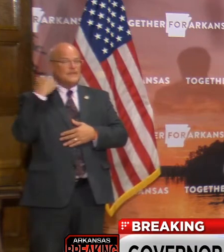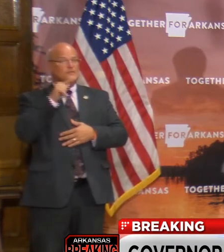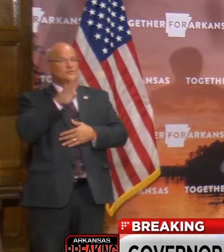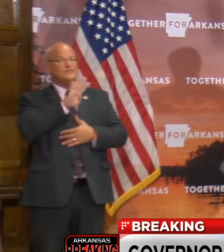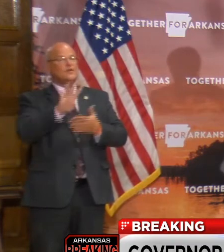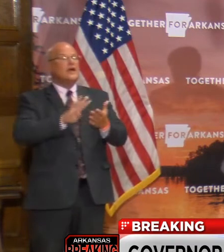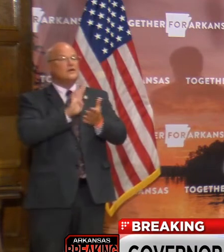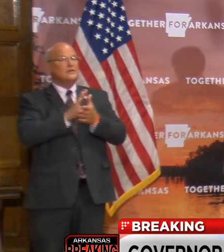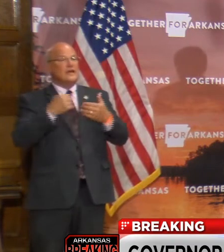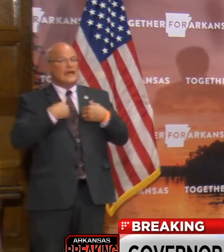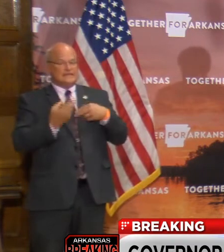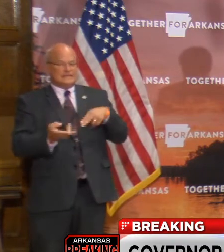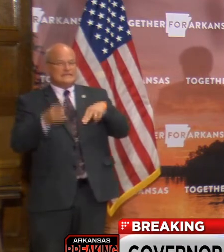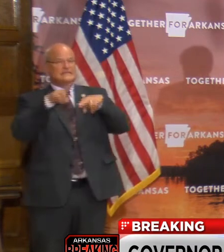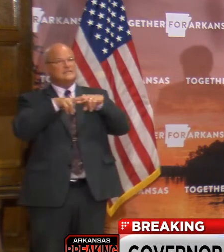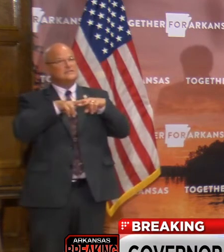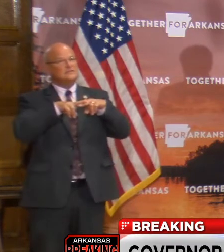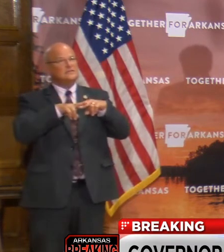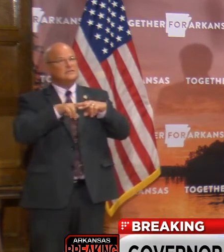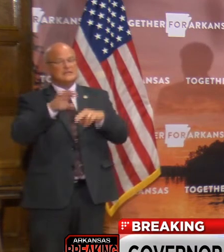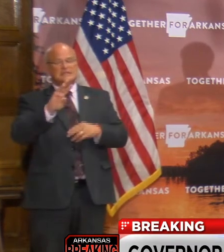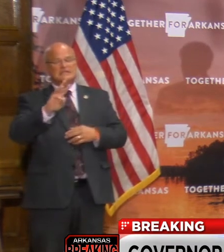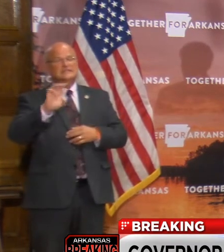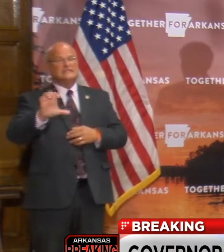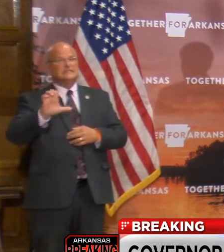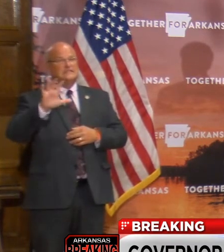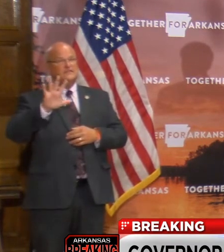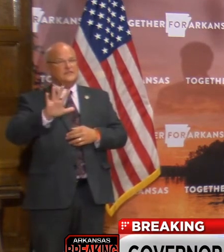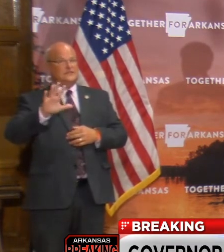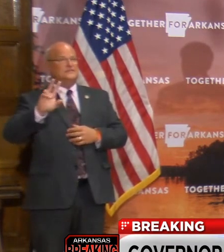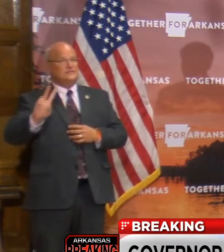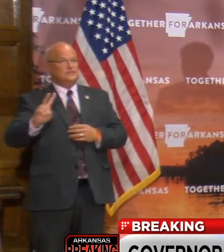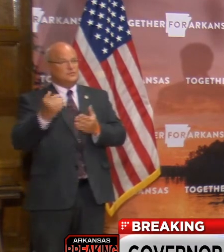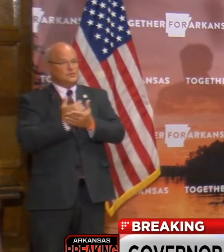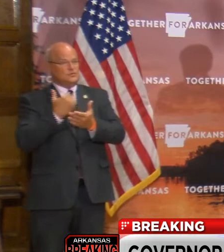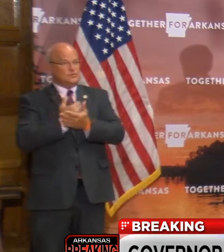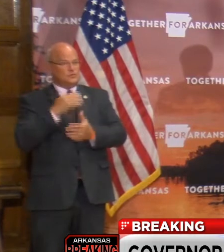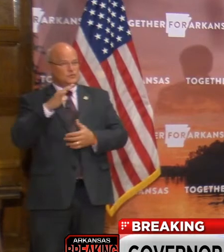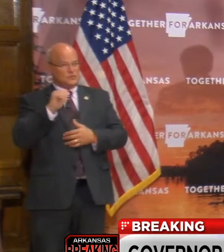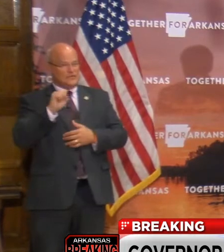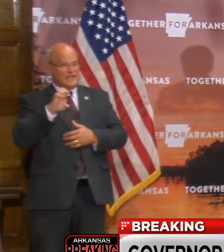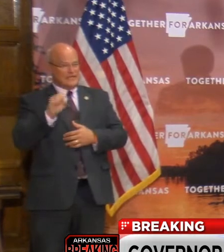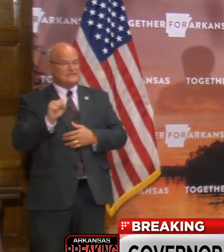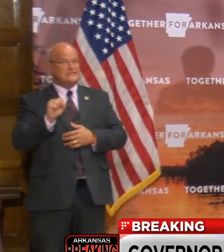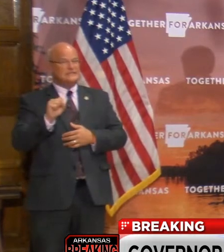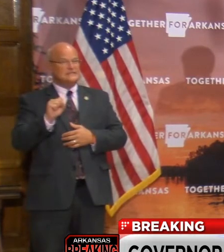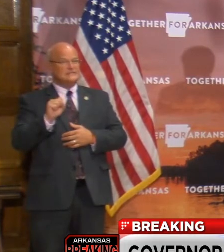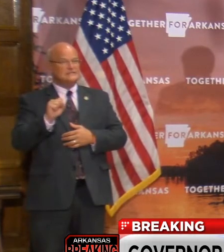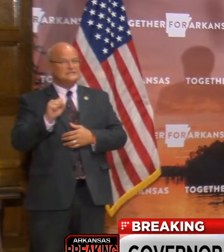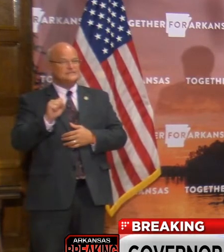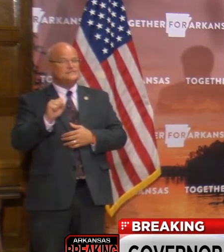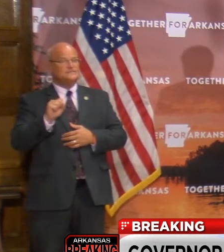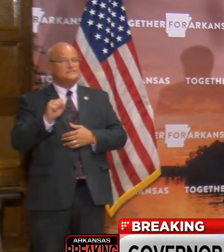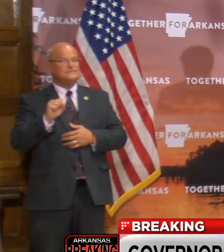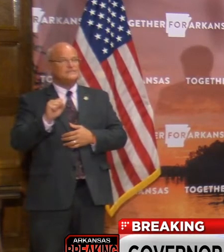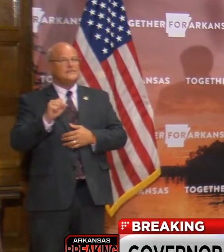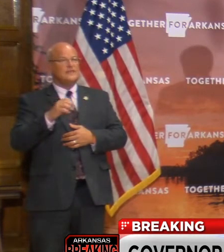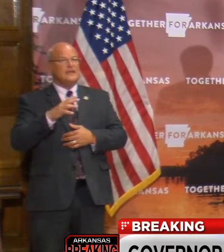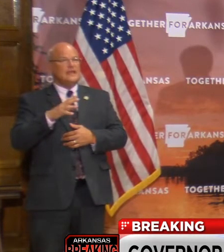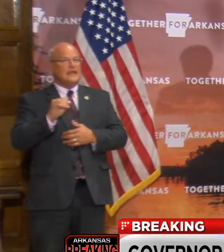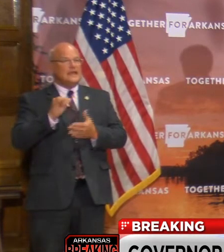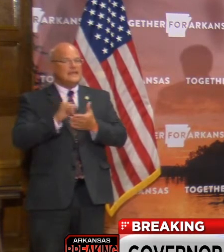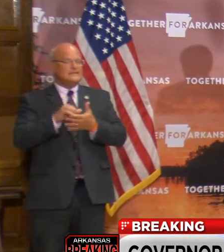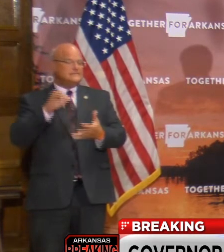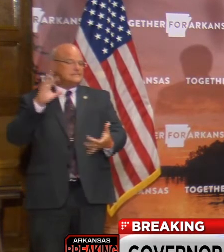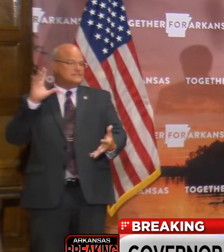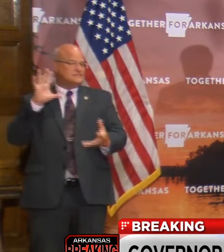24 hours, we've had an additional 652 new cases in the state. And that